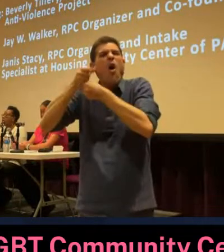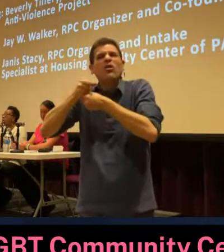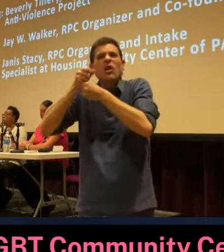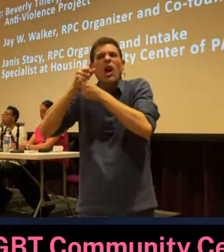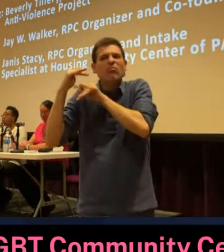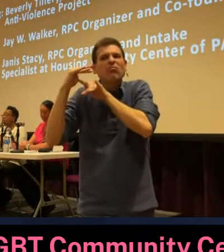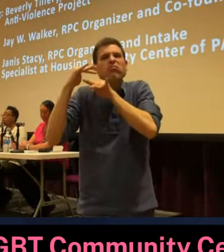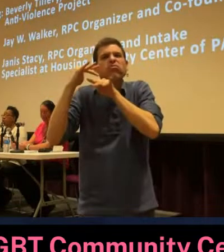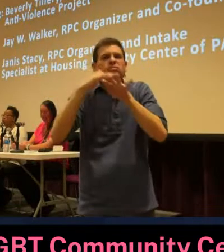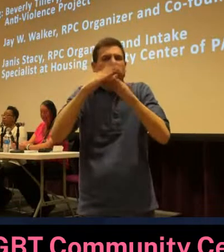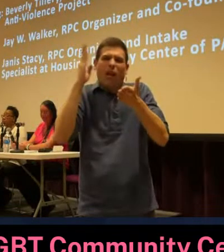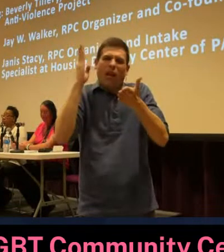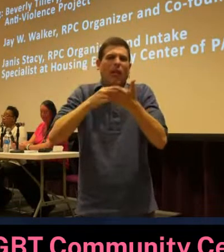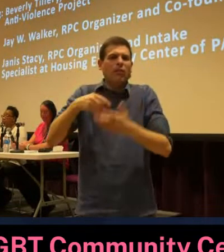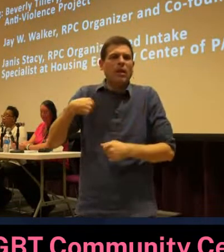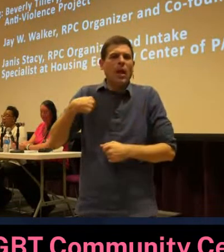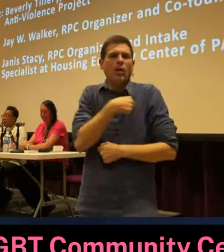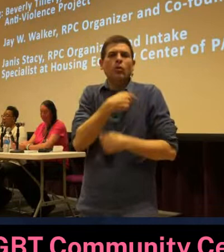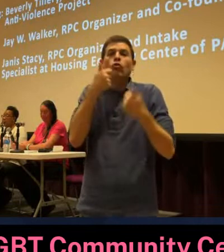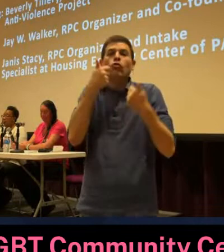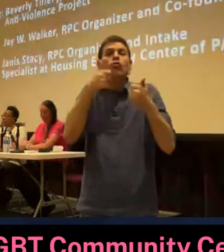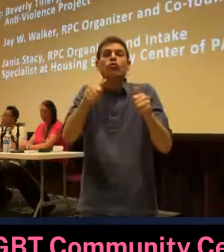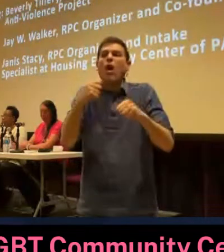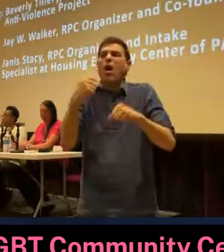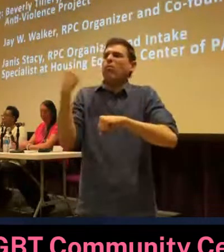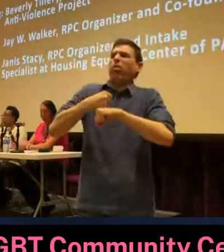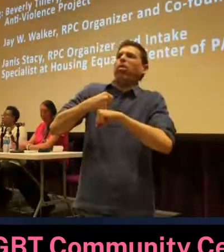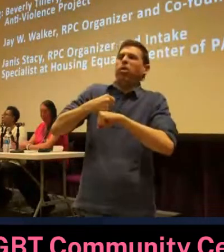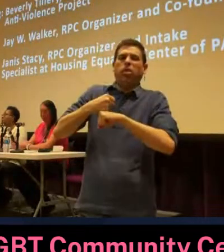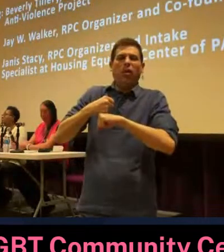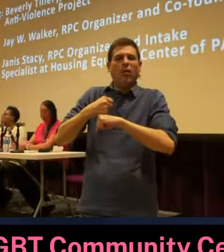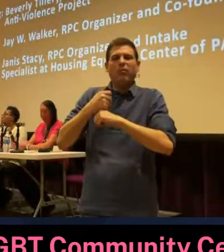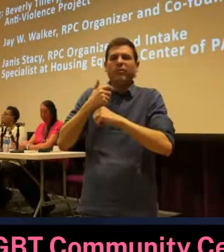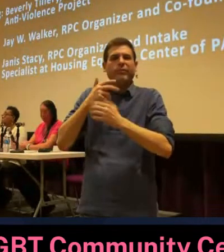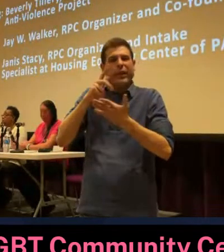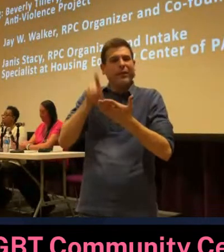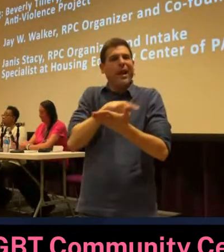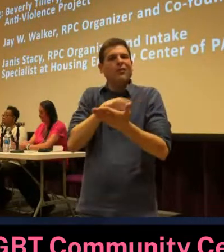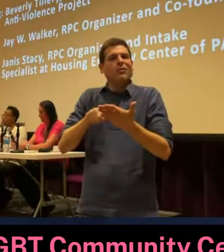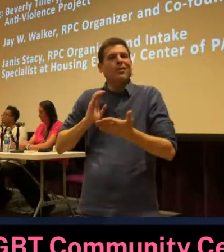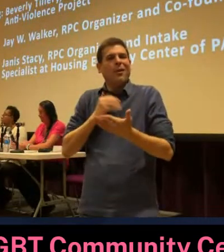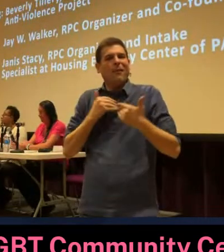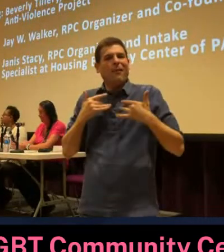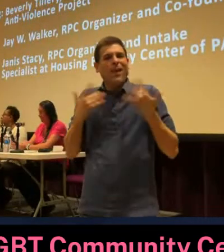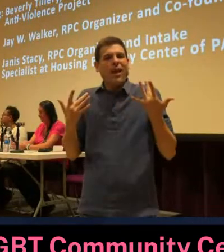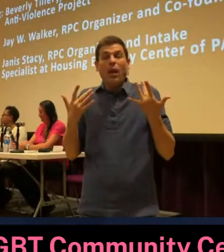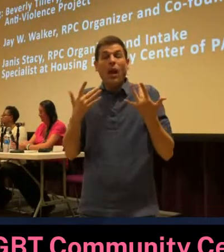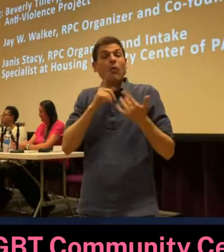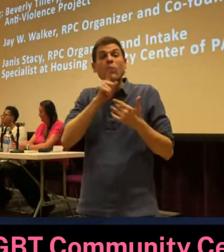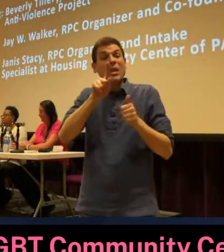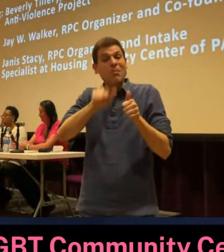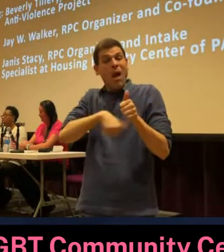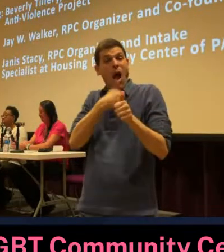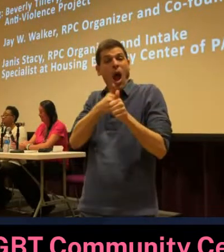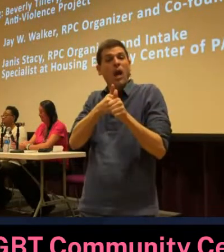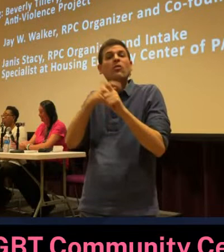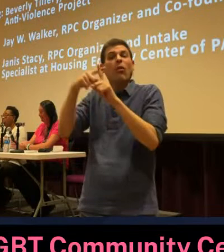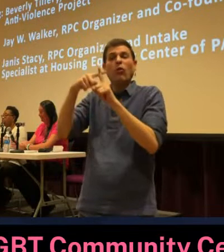spaces, really trying to shut down our activity, our ability to be in our